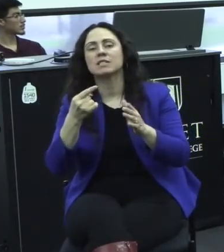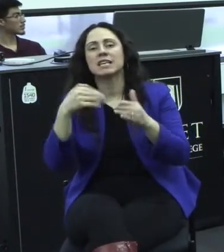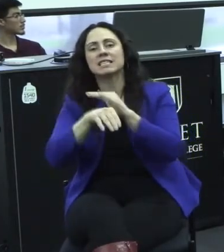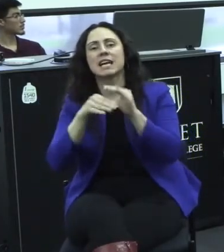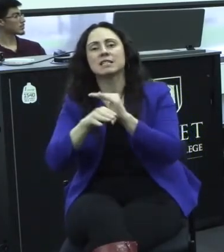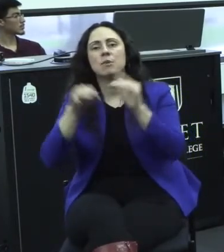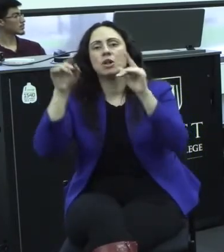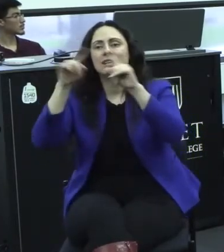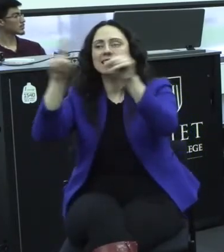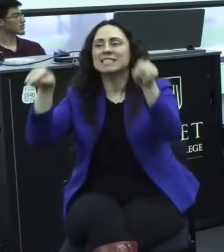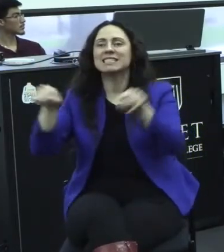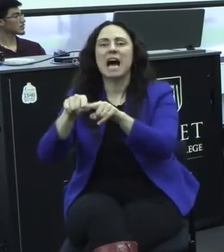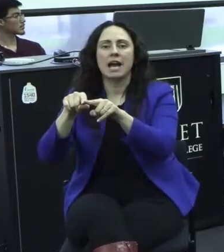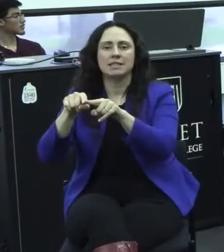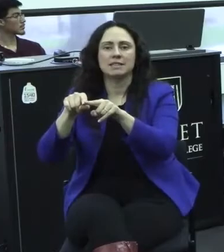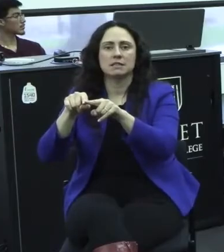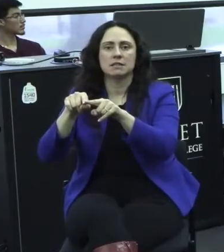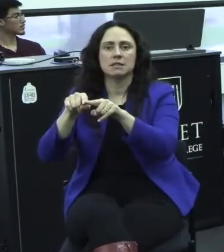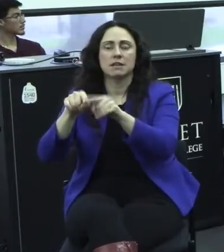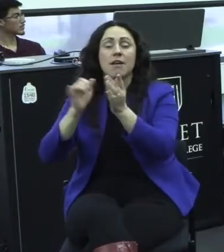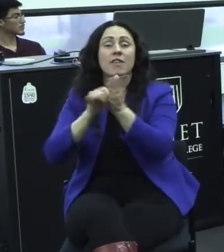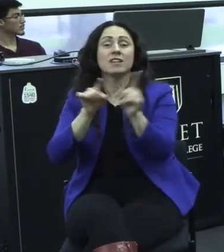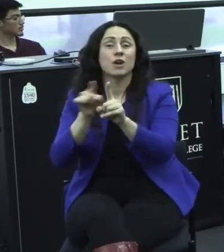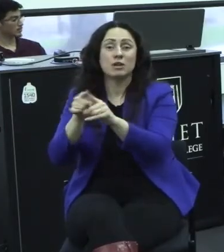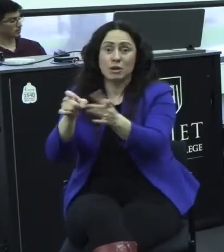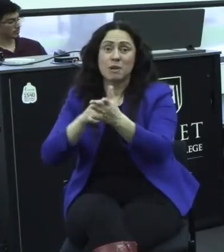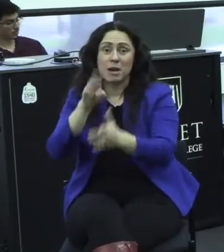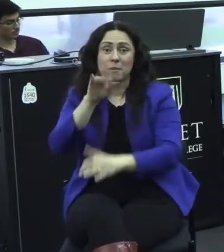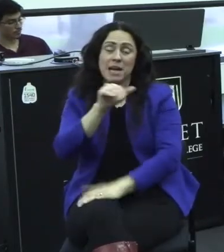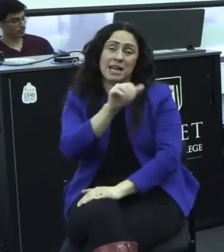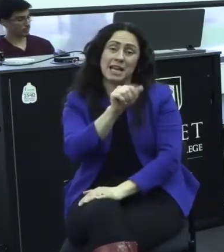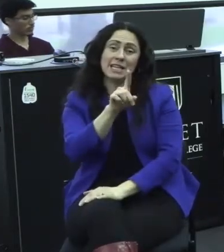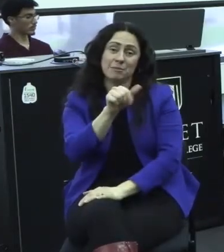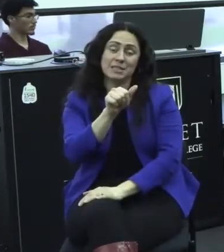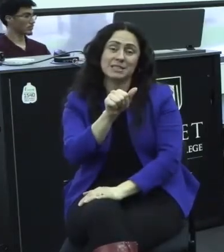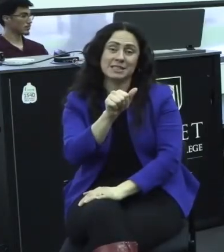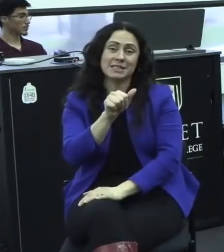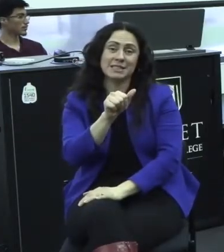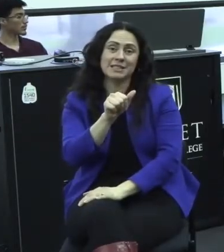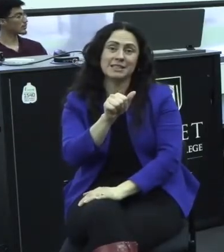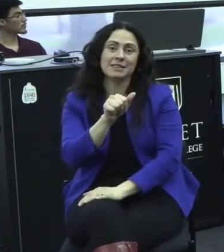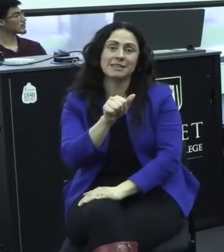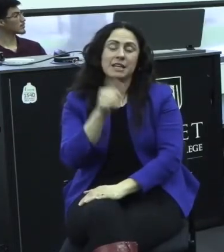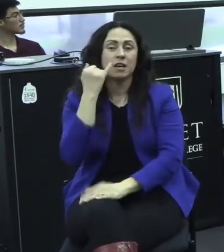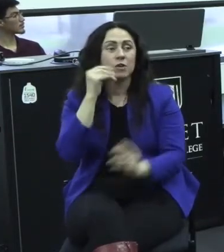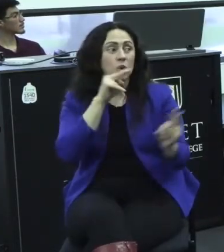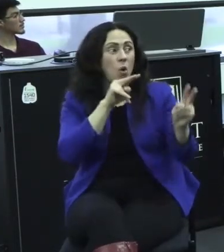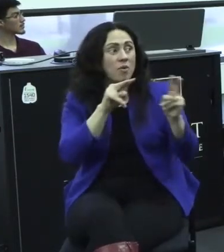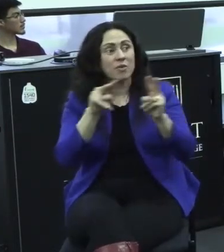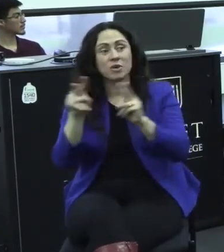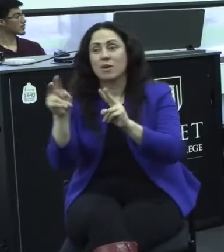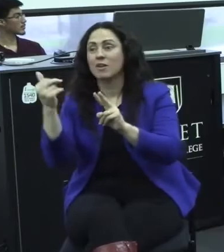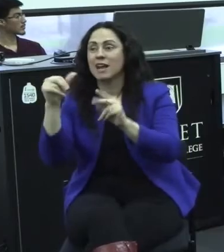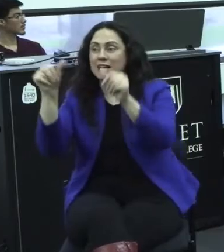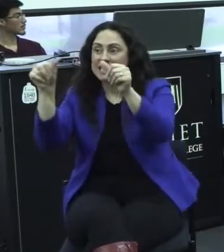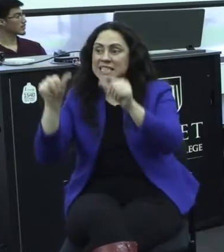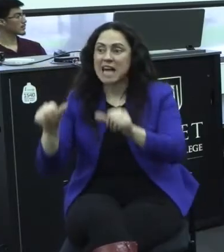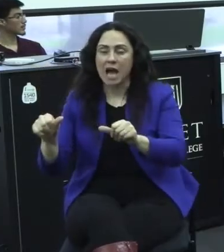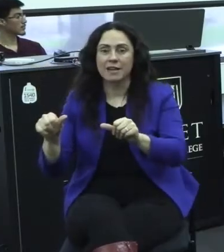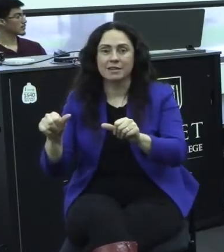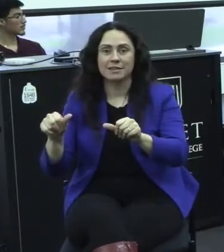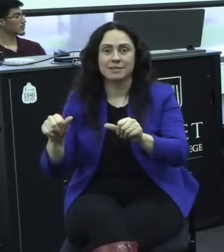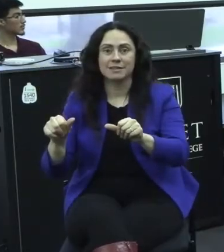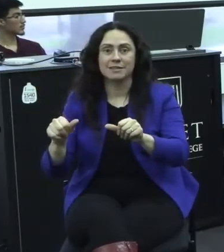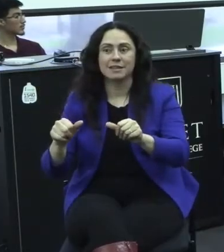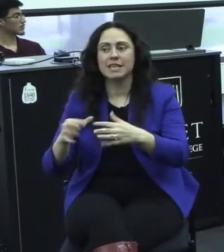is something that's also mandated by the Americans with Disabilities Act. And if you go and look around at any signage, in particular